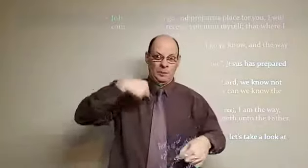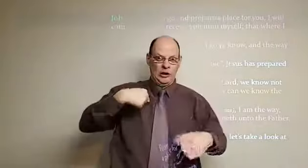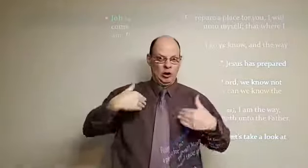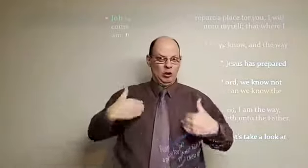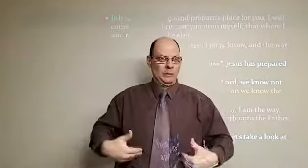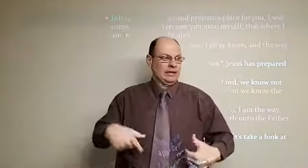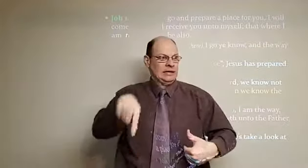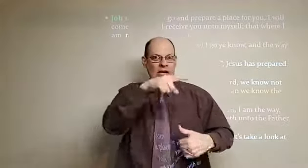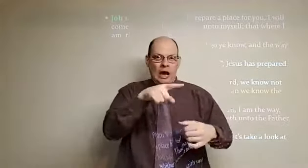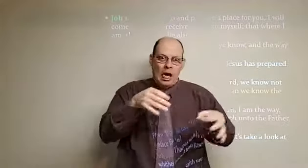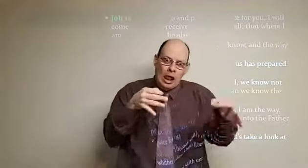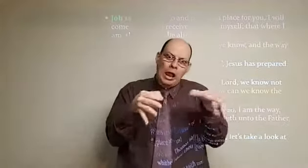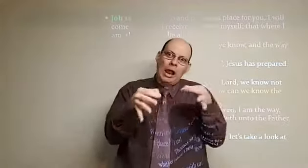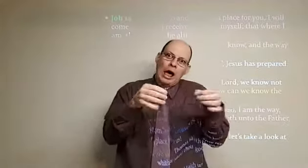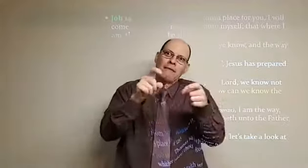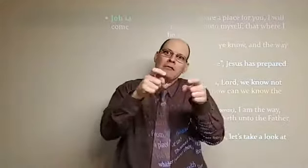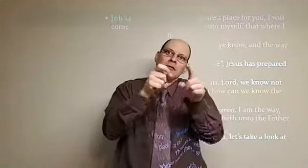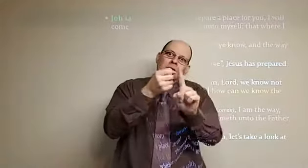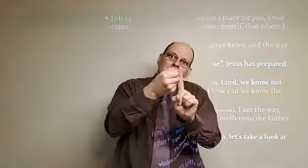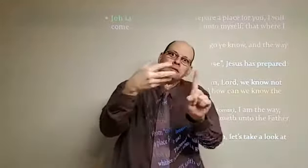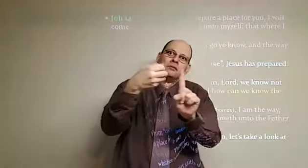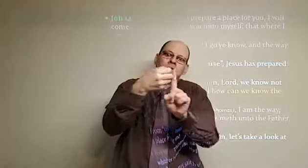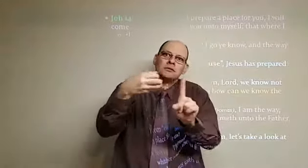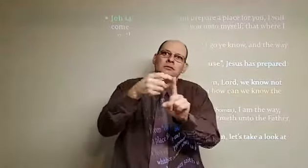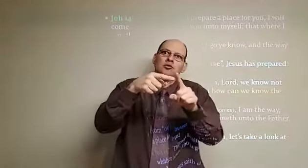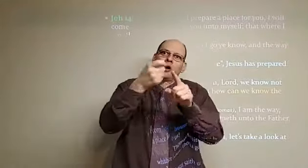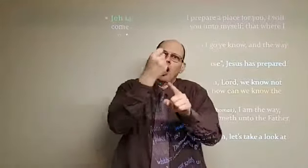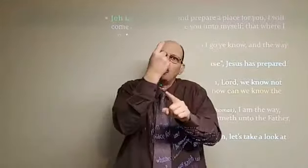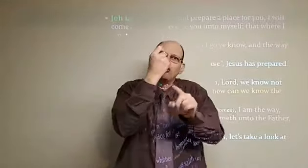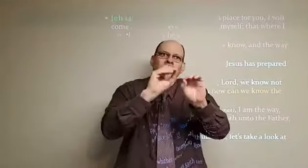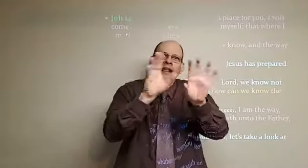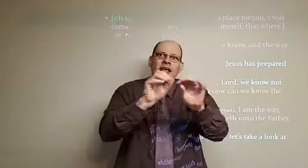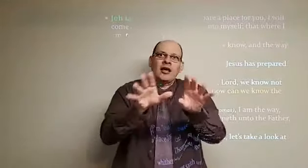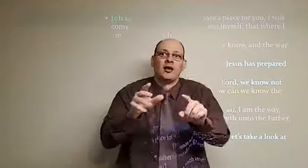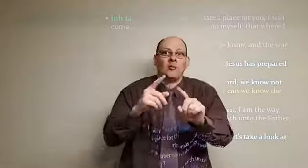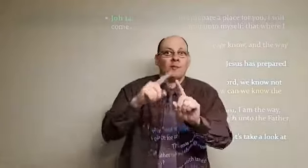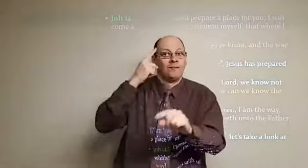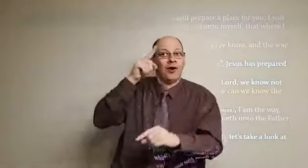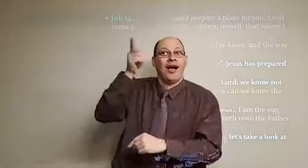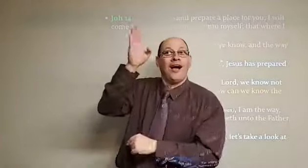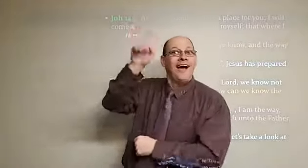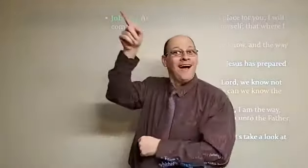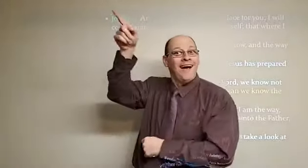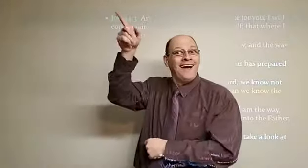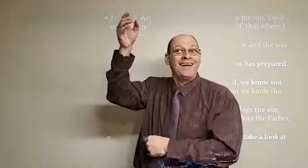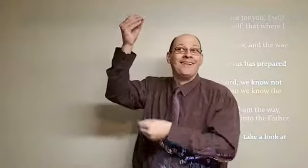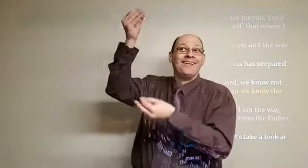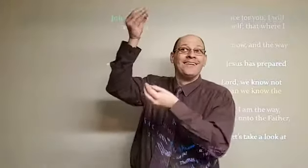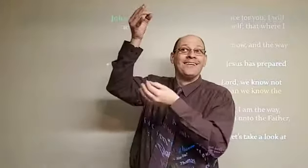struggled for a long time I was in my humanity I tried to study I tried to understand clear but you know what God